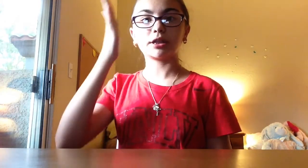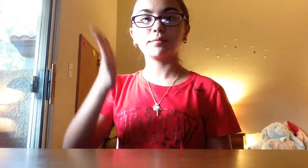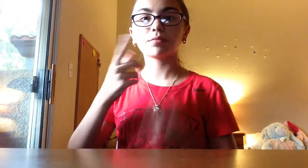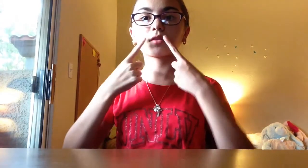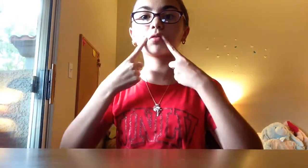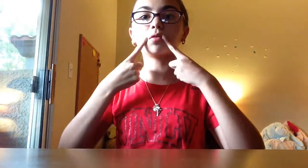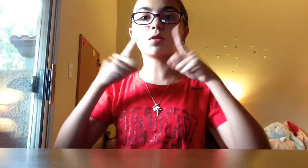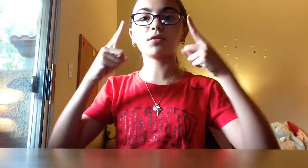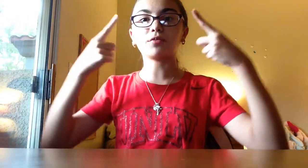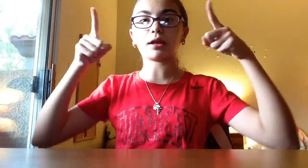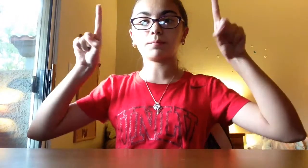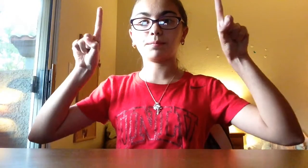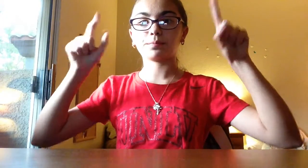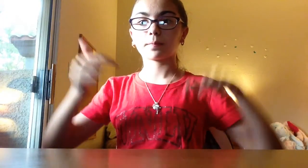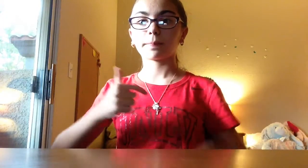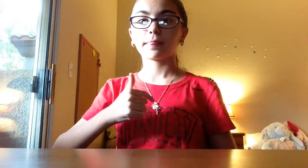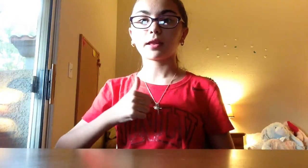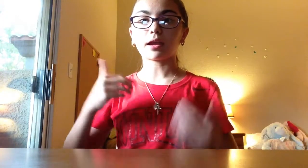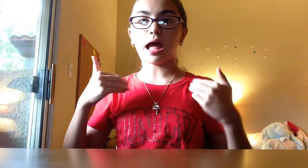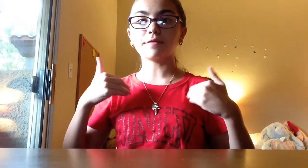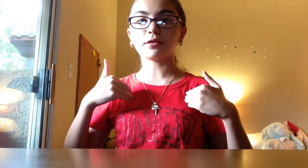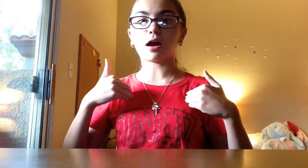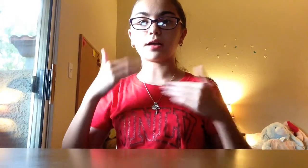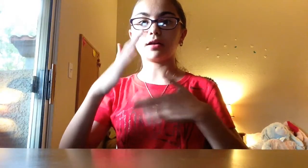Fortune or fame. I've got,